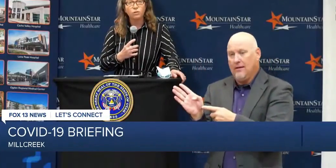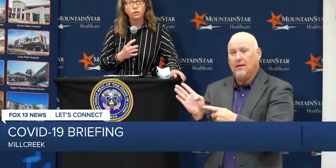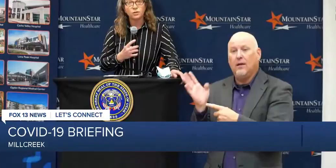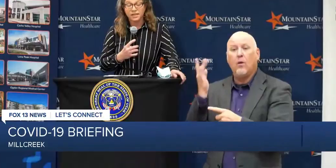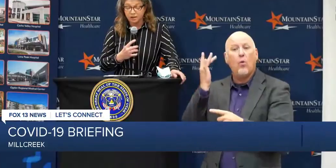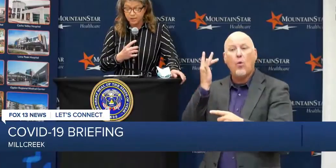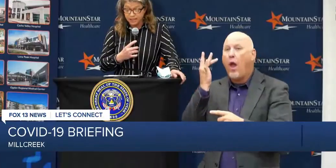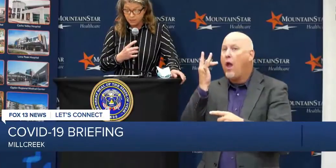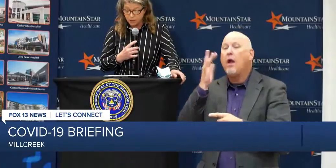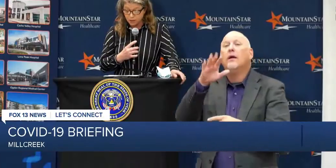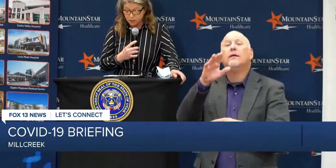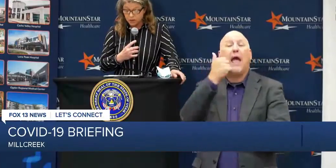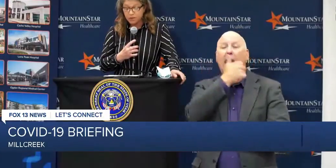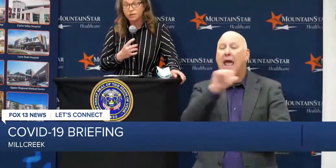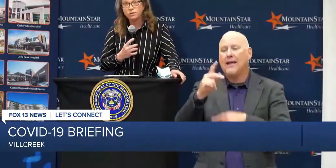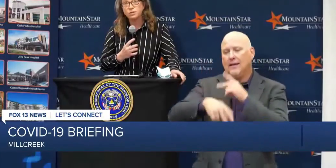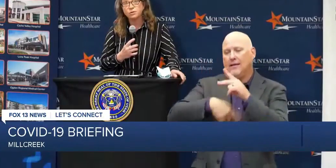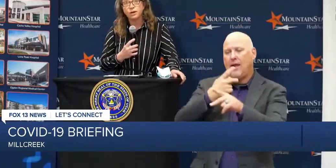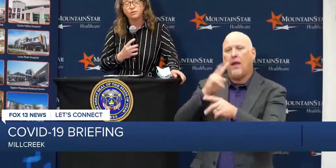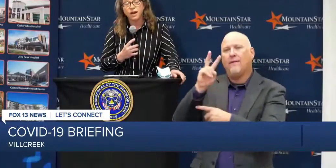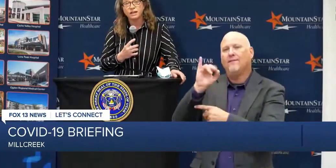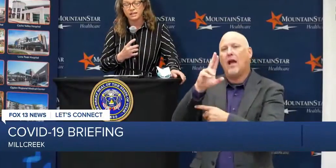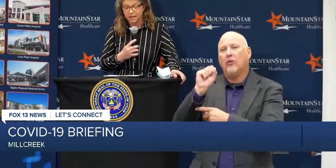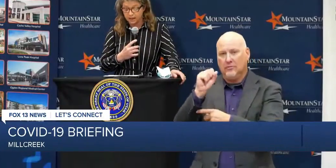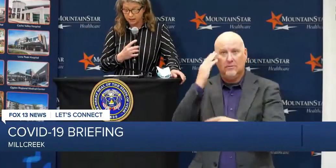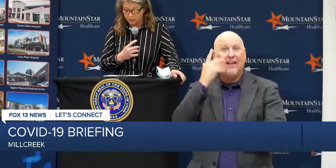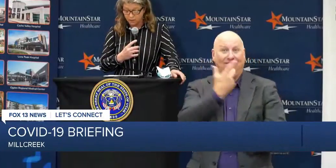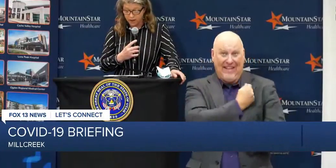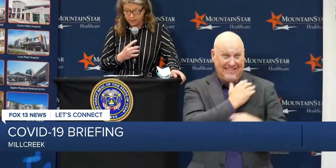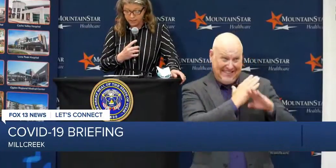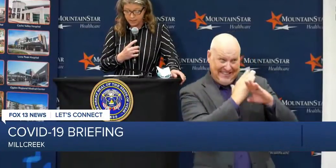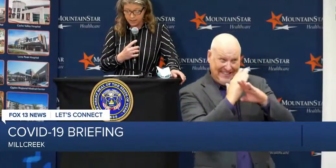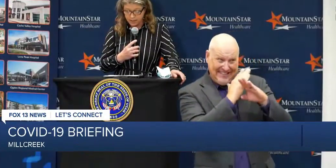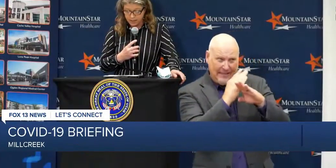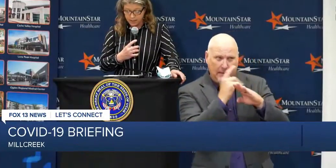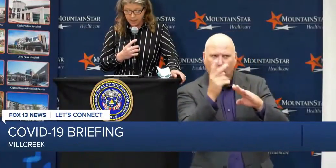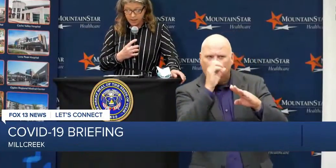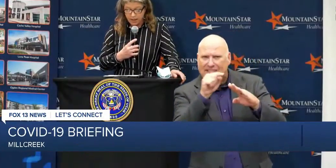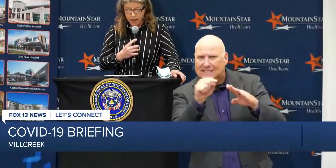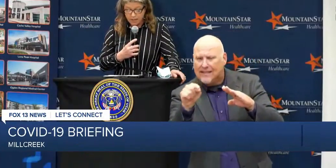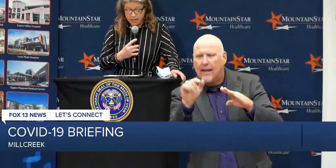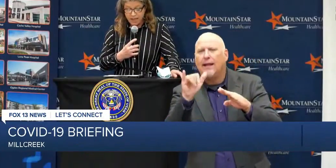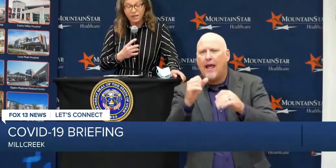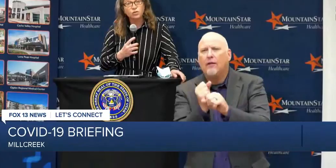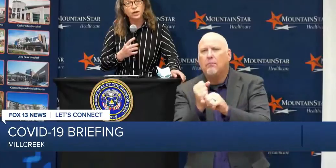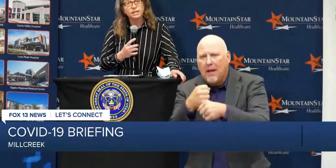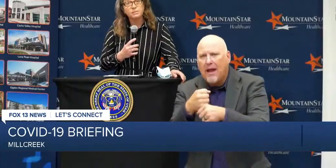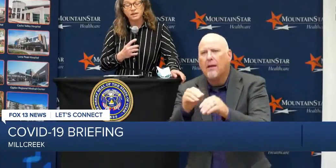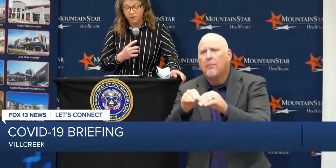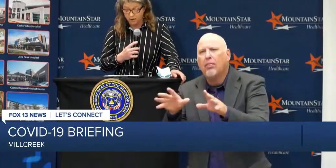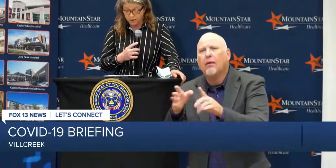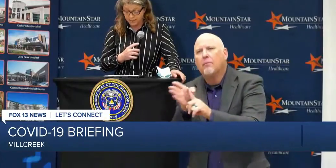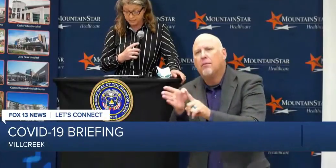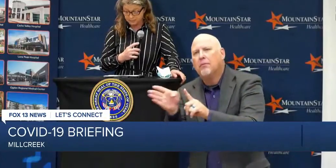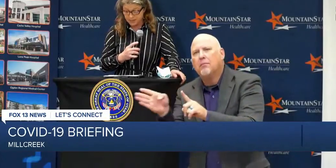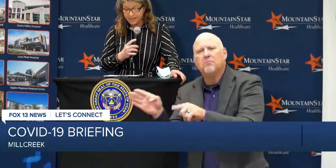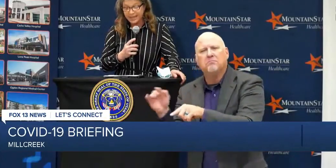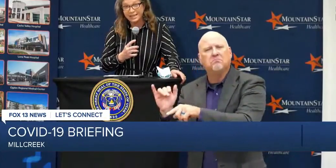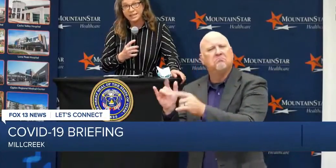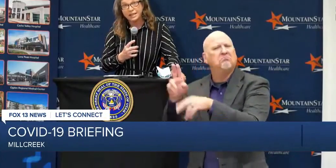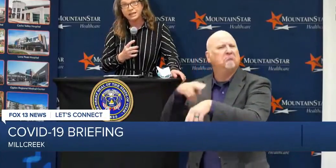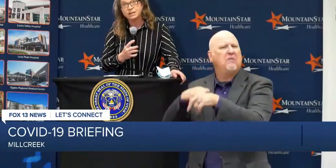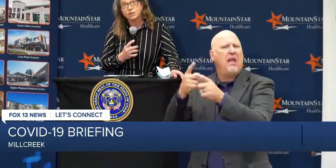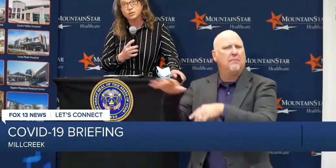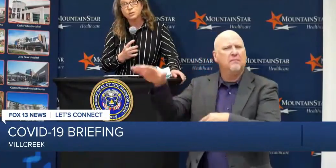they have viral loads that are similar to those who are unvaccinated and infected. That means they can transmit the virus